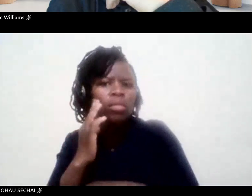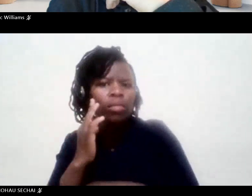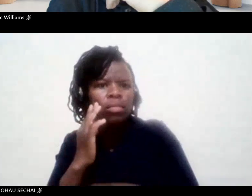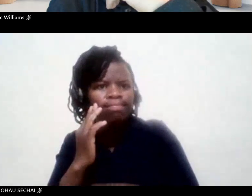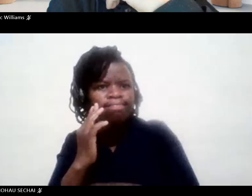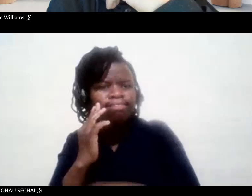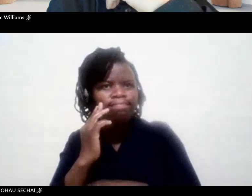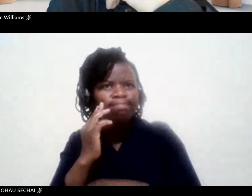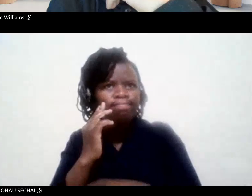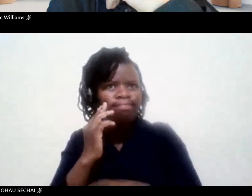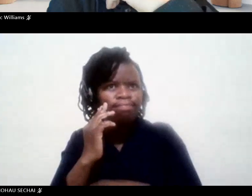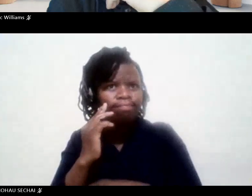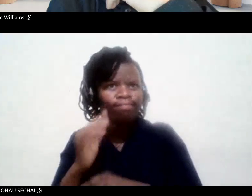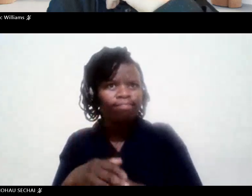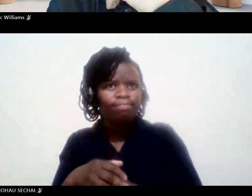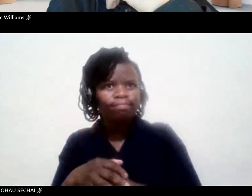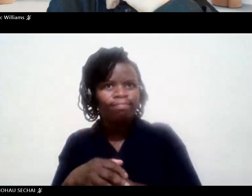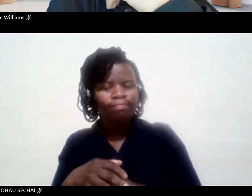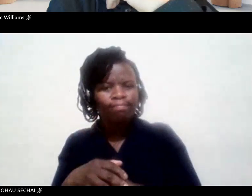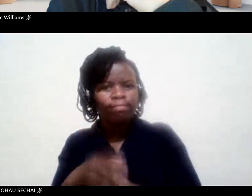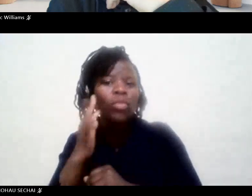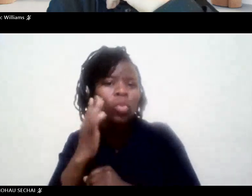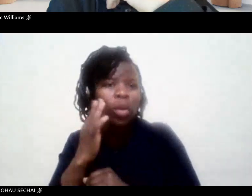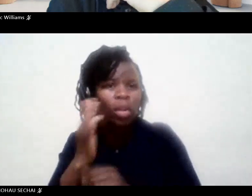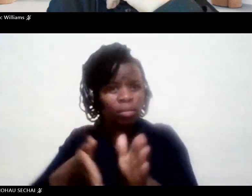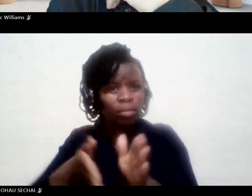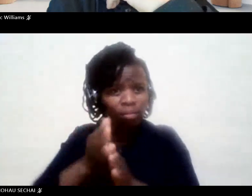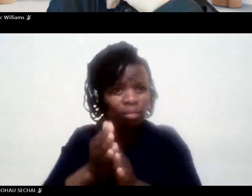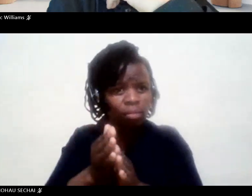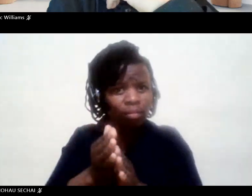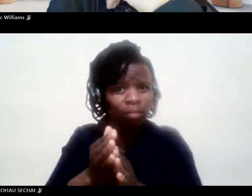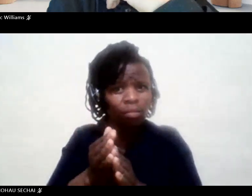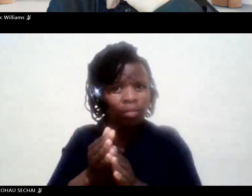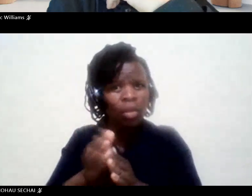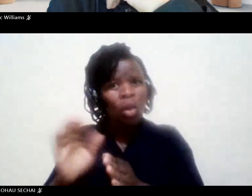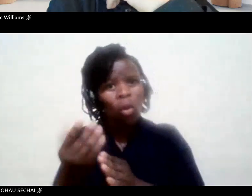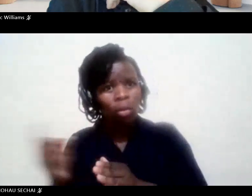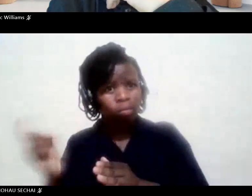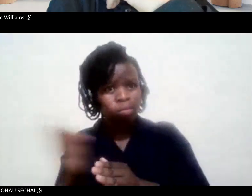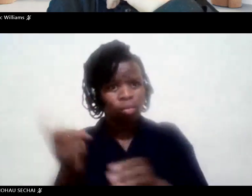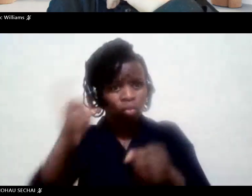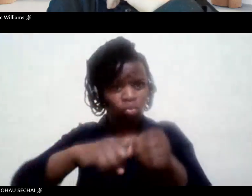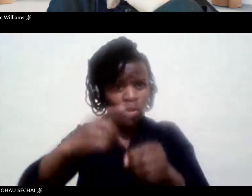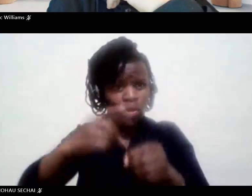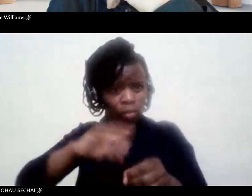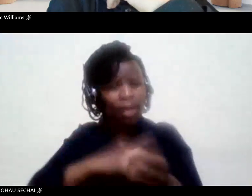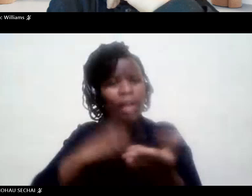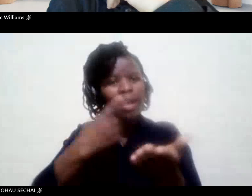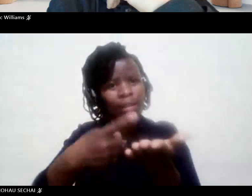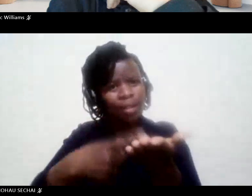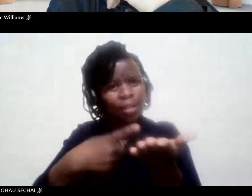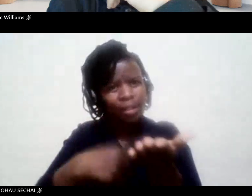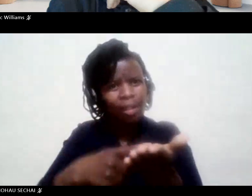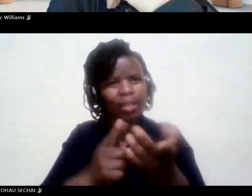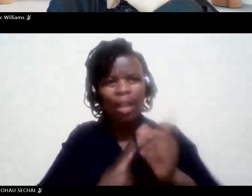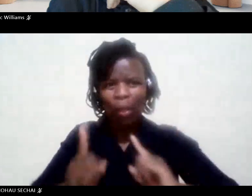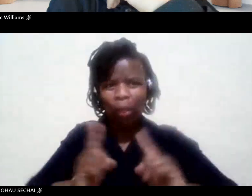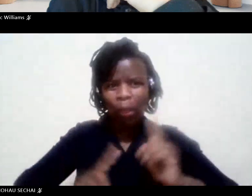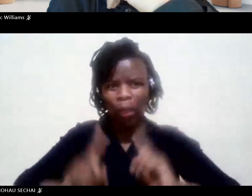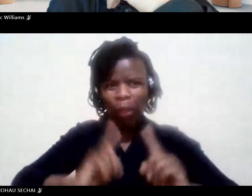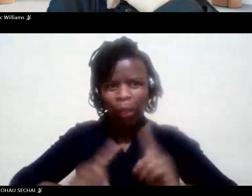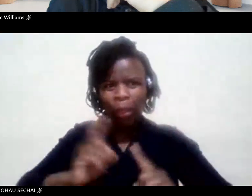then when he's coming to join us, we'll be discussing, chatting, but when he comes, we'll keep quiet. See?